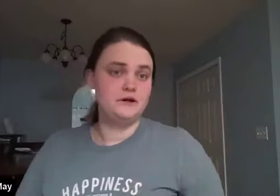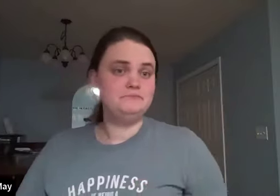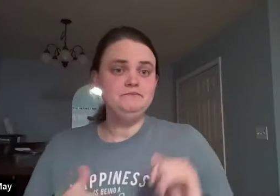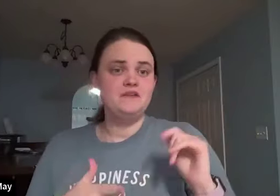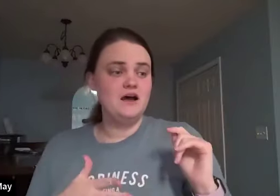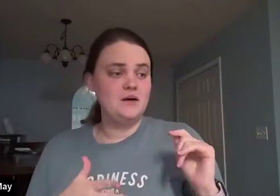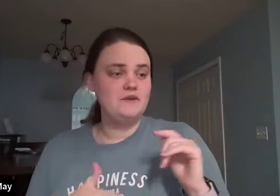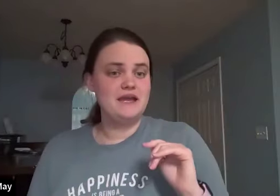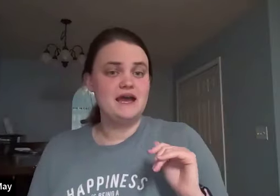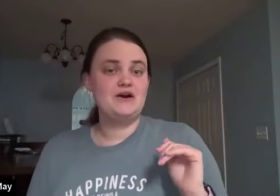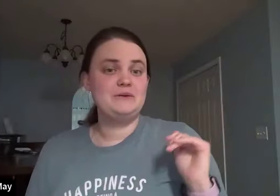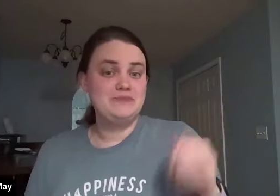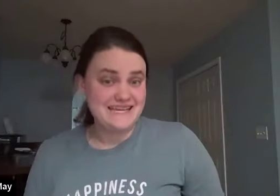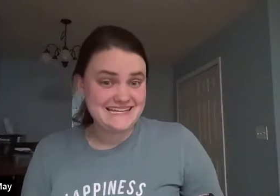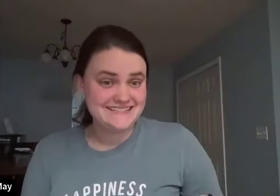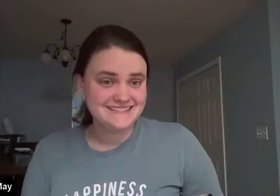it. Then we had our pig